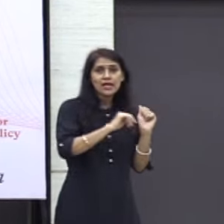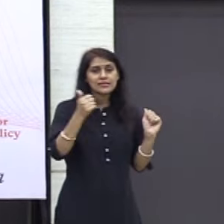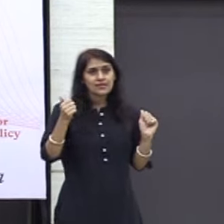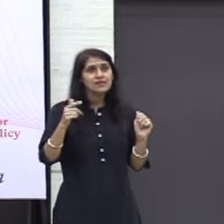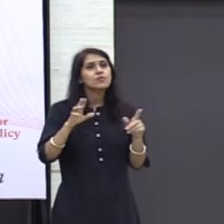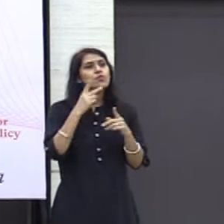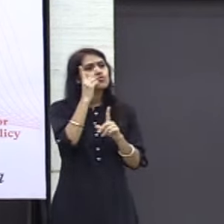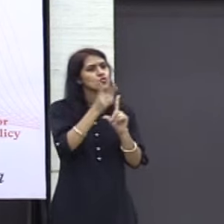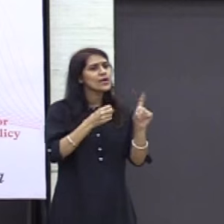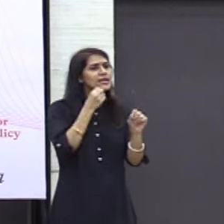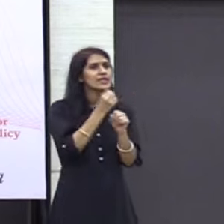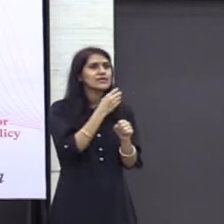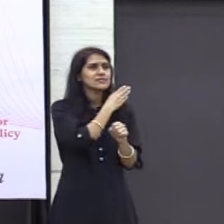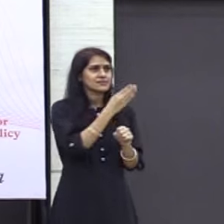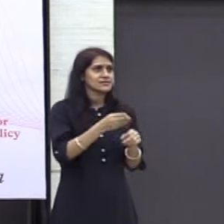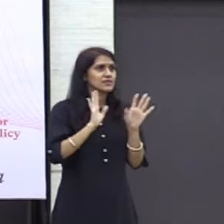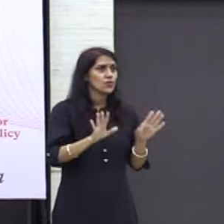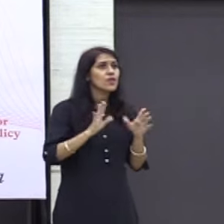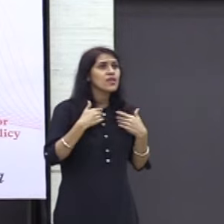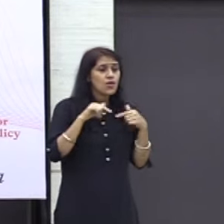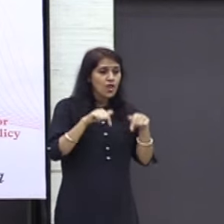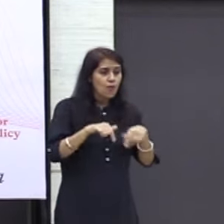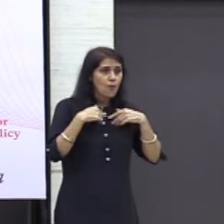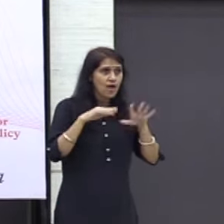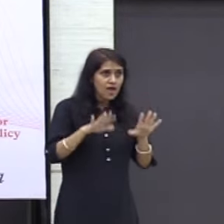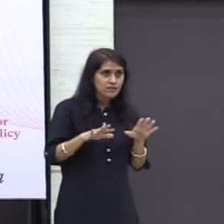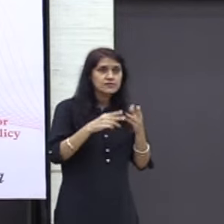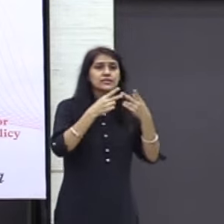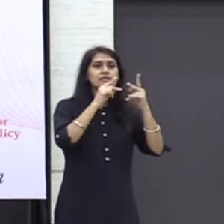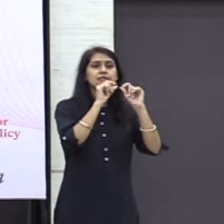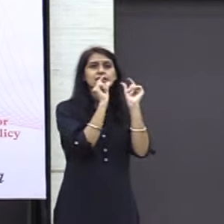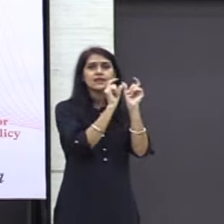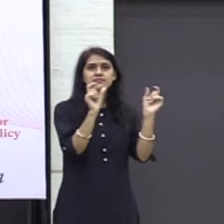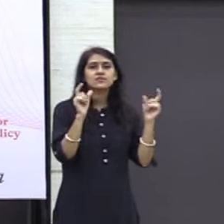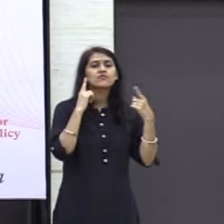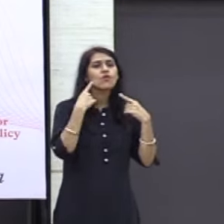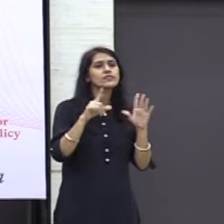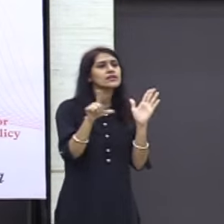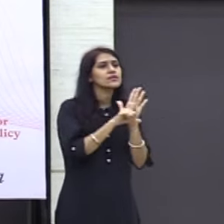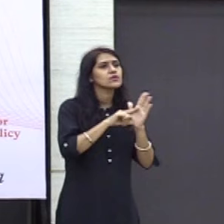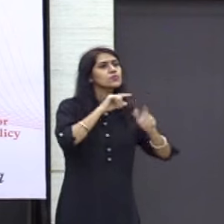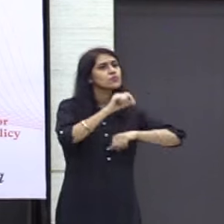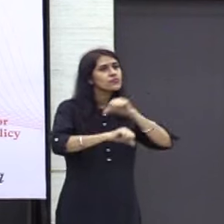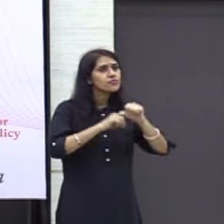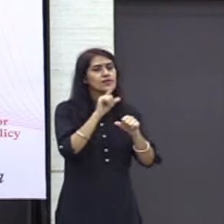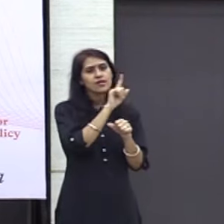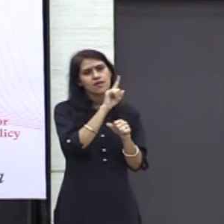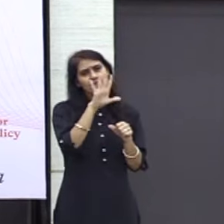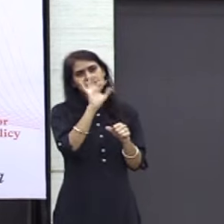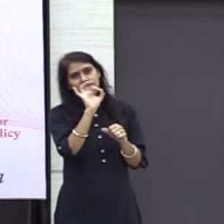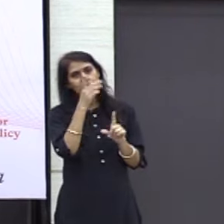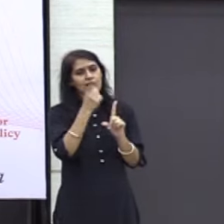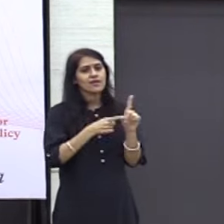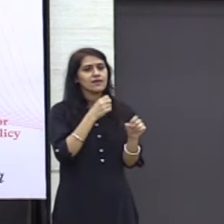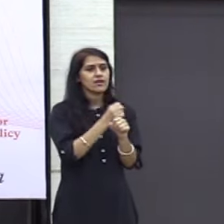over 2 decades. But what we have with us today is the text of the legal provision that survived 150 years.